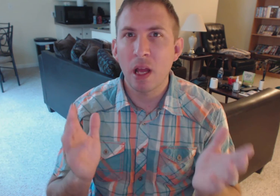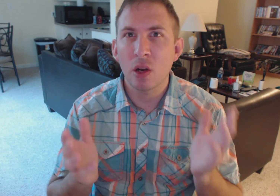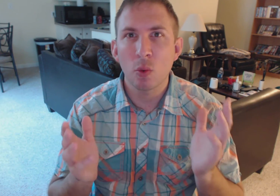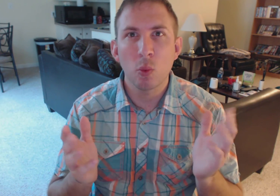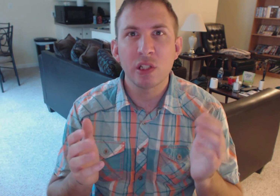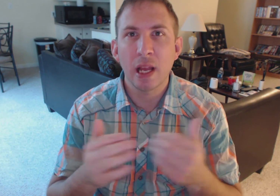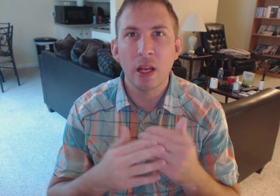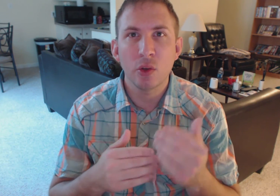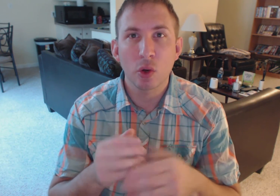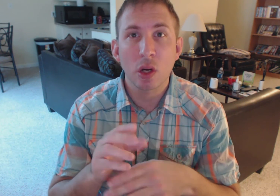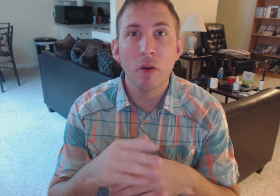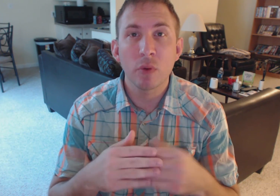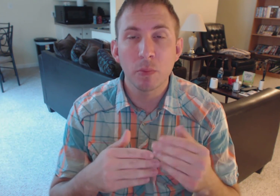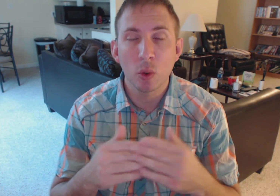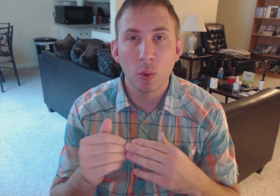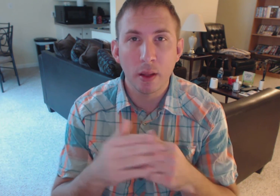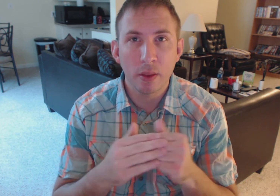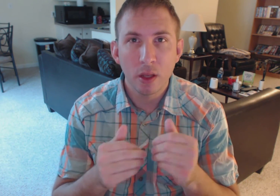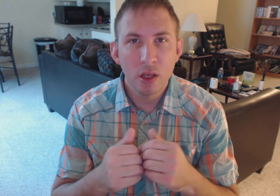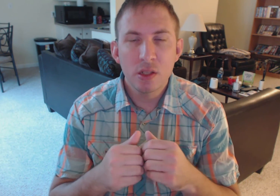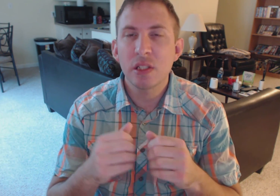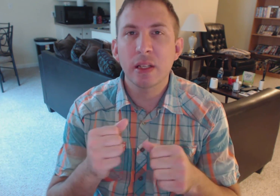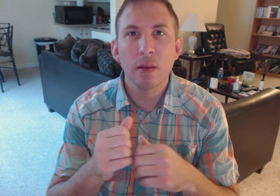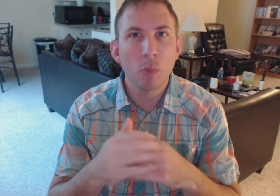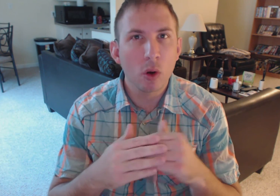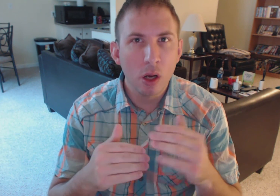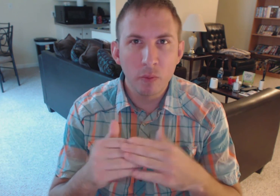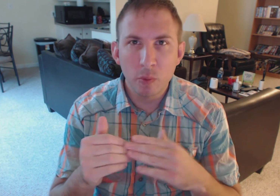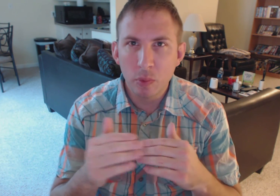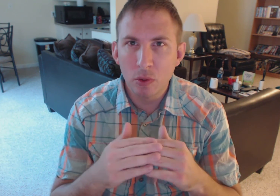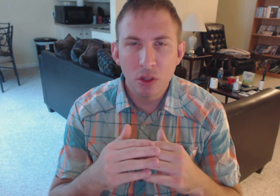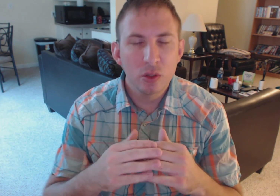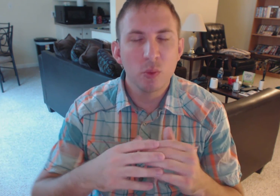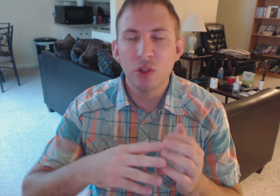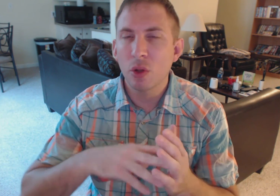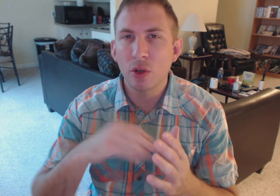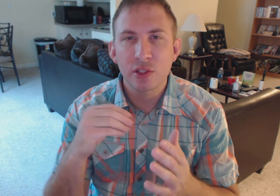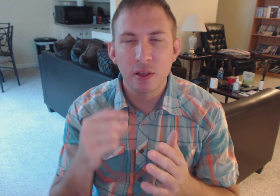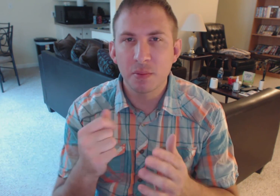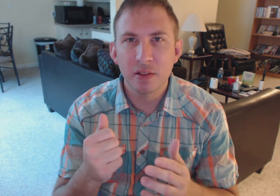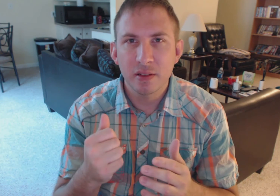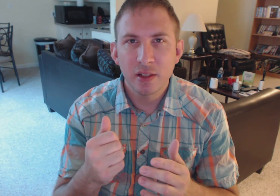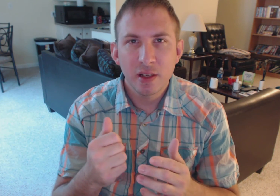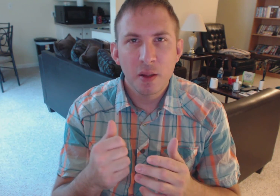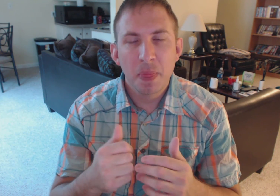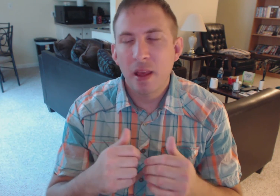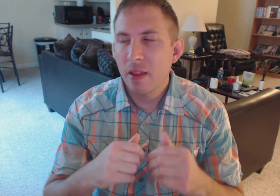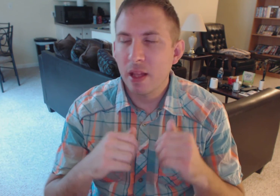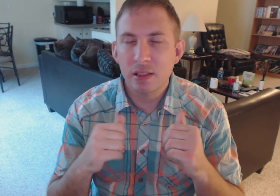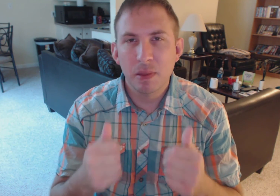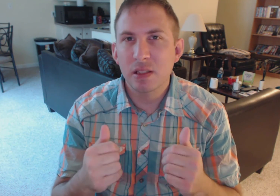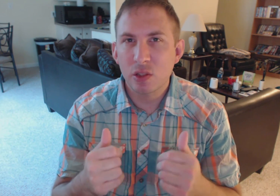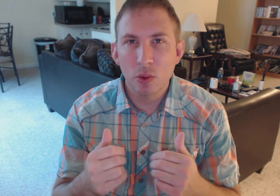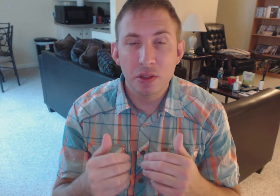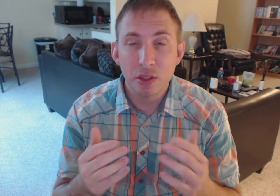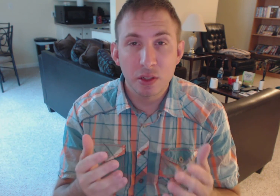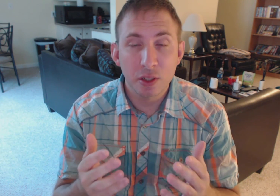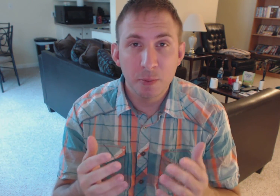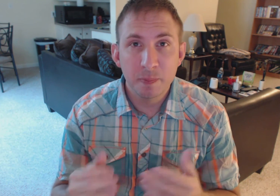matter which hand you're comfortable with. Just get more comfortable when you learn something. That's the best choice you can do.